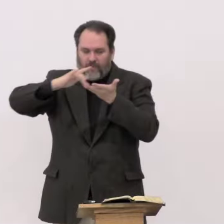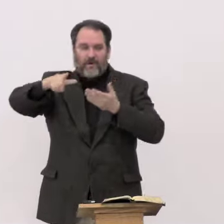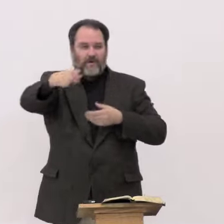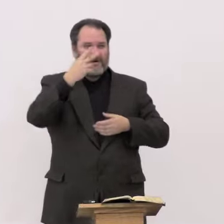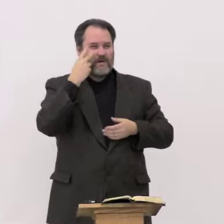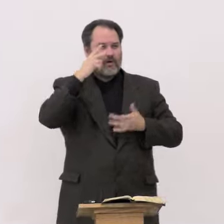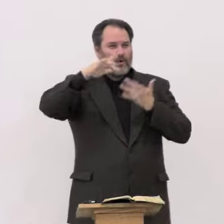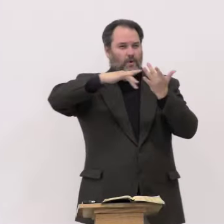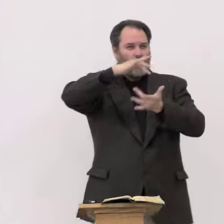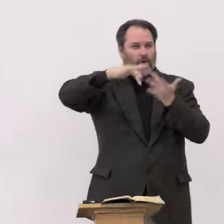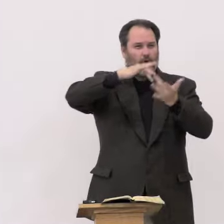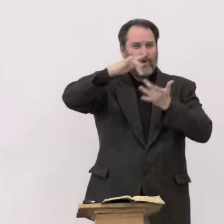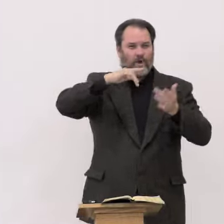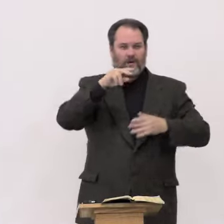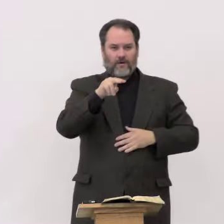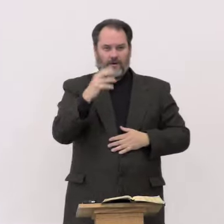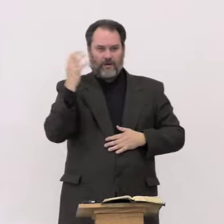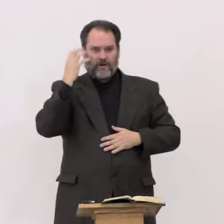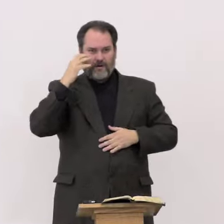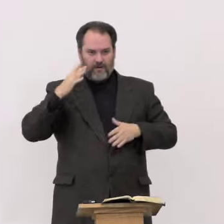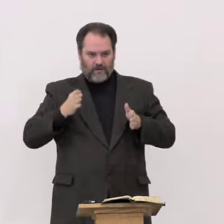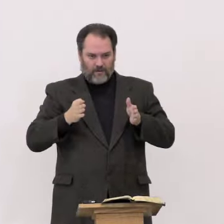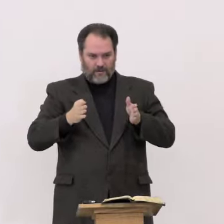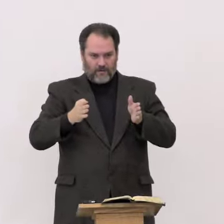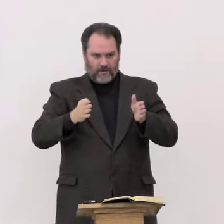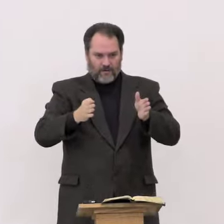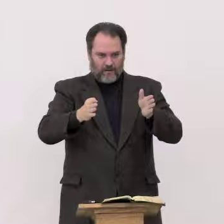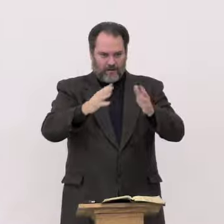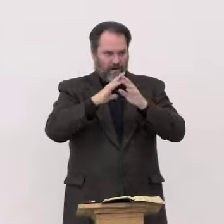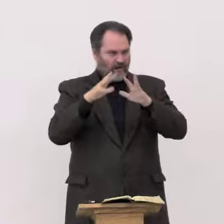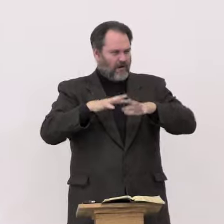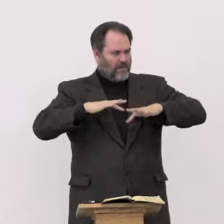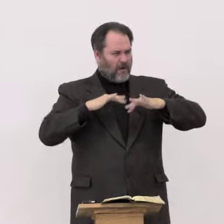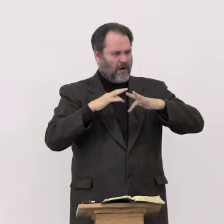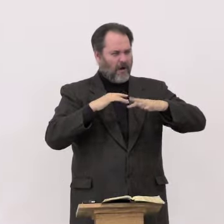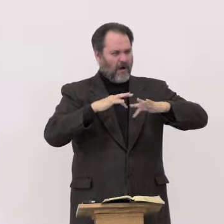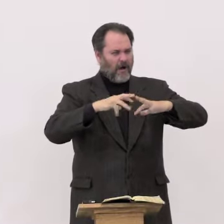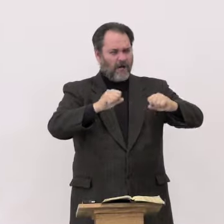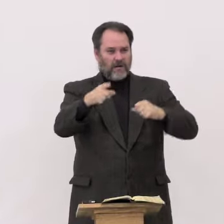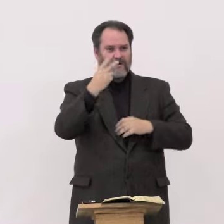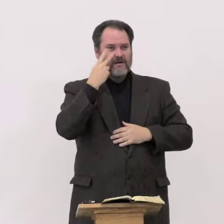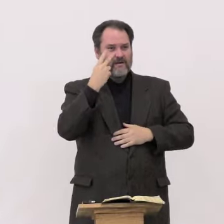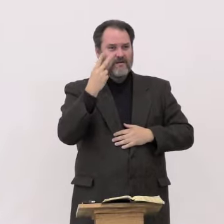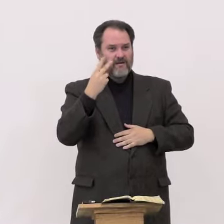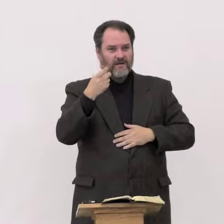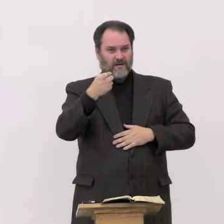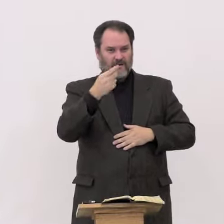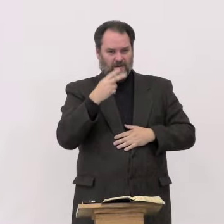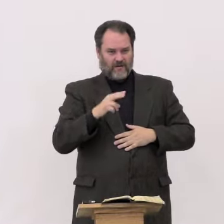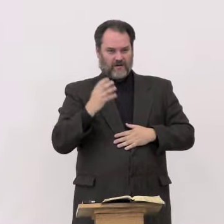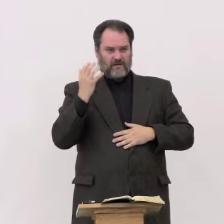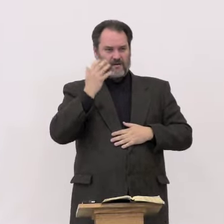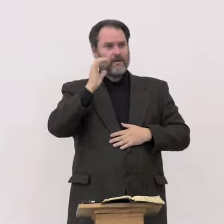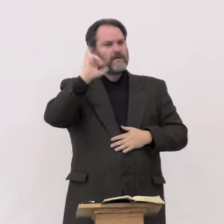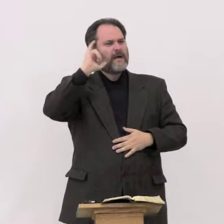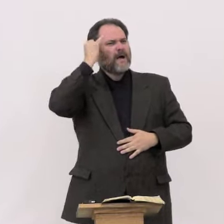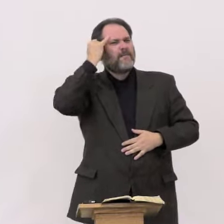destroy it, like it would be destroyed clean. And then sometimes you see on TV, you see like what the tornado